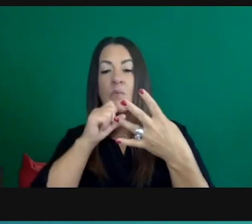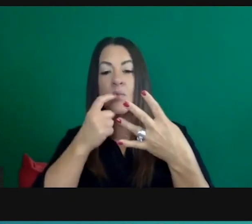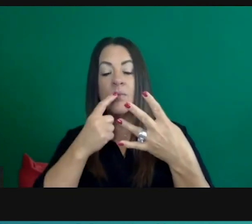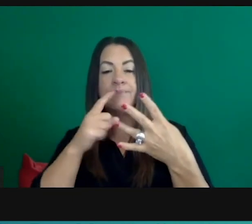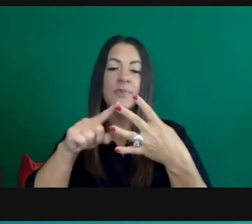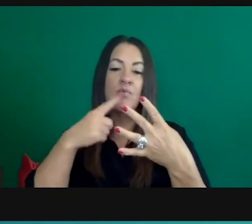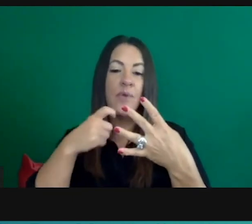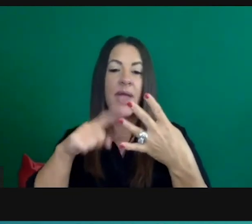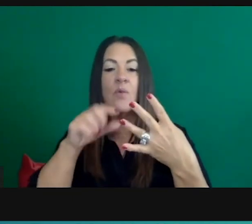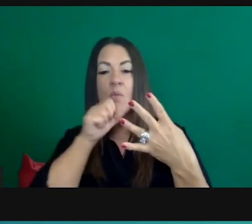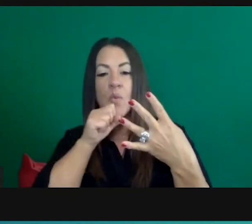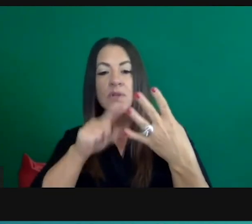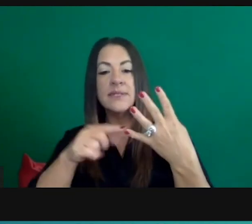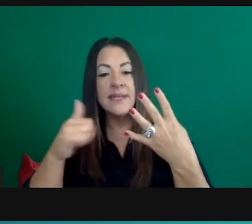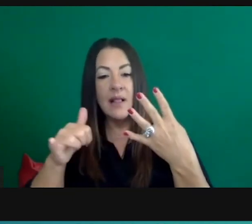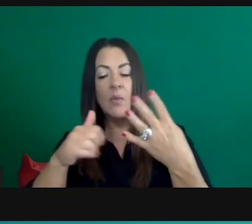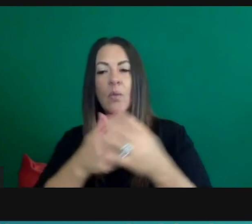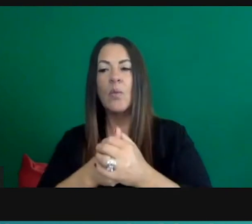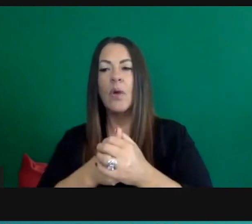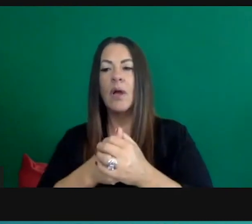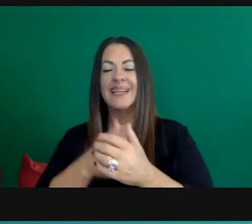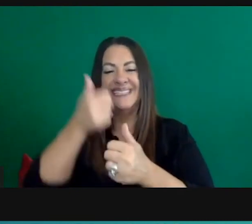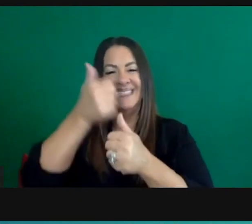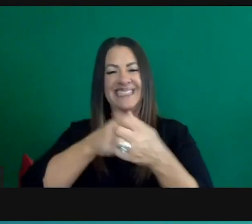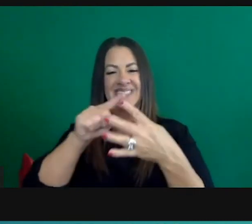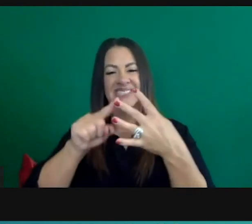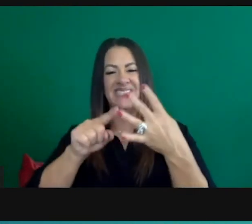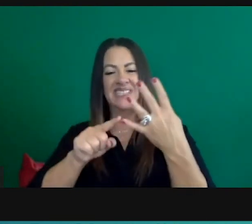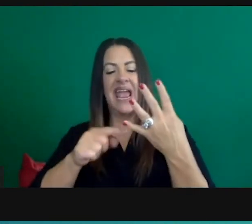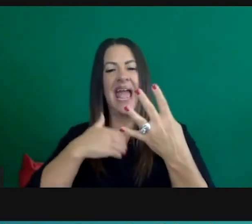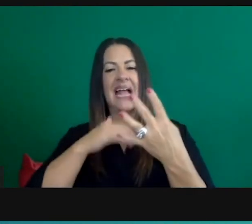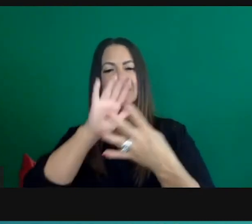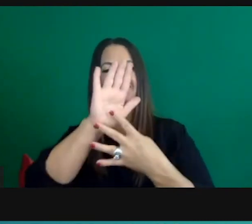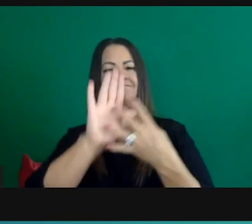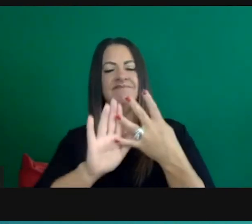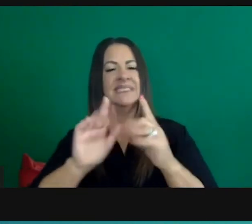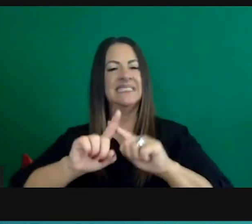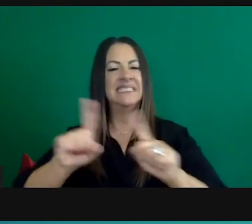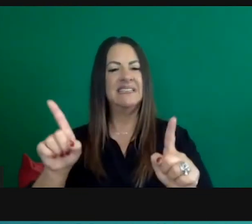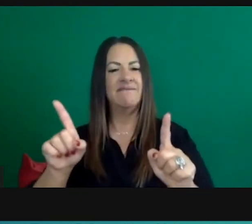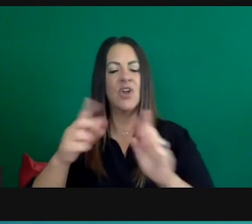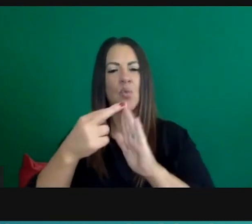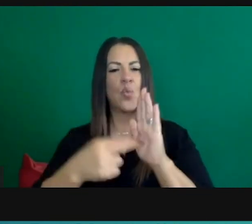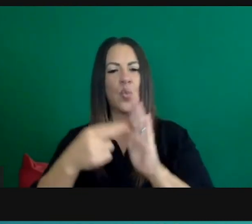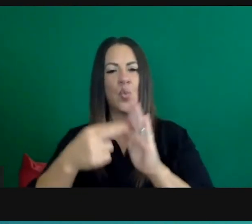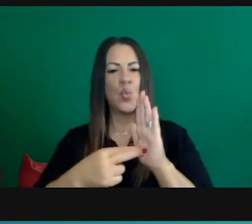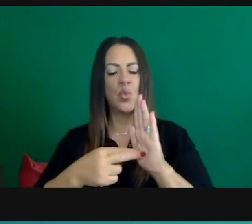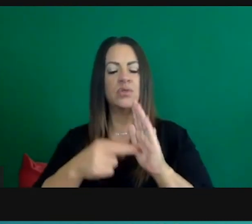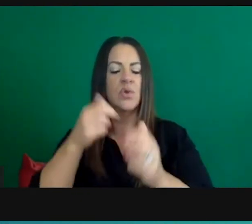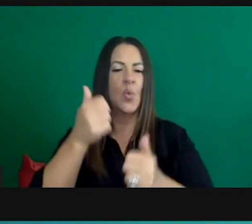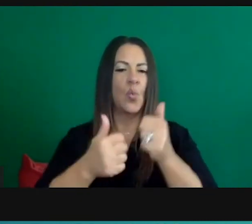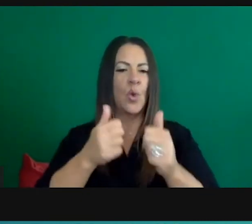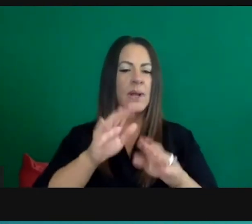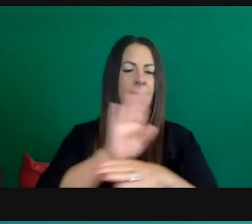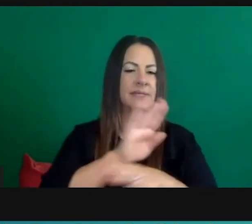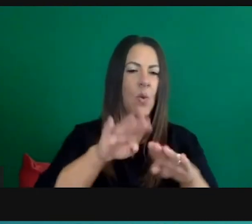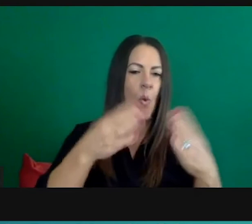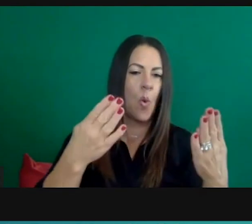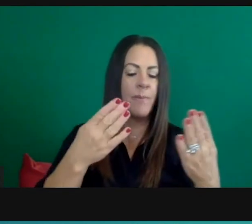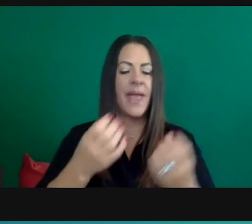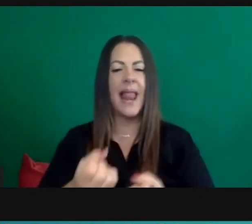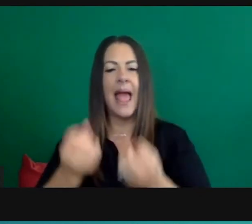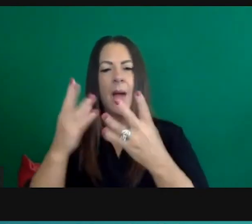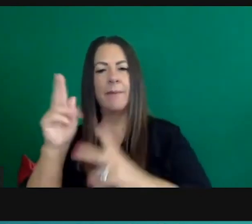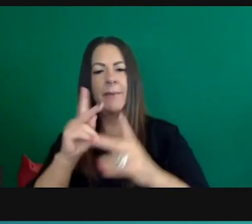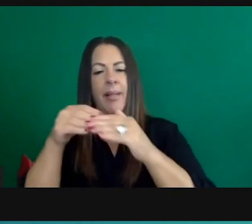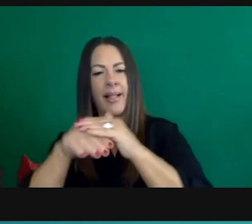of those operations. And we're continuing to work with counties as they move through it to see when they decide, and